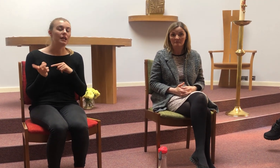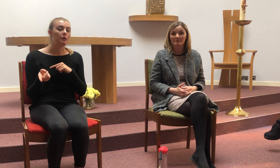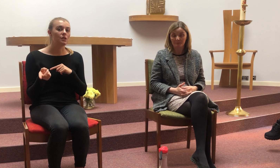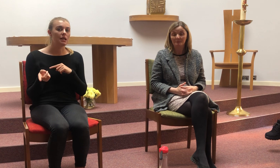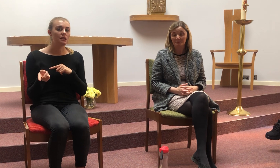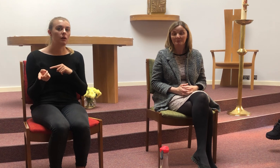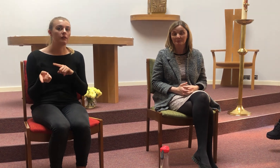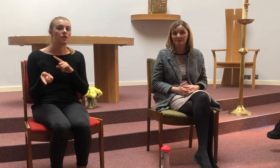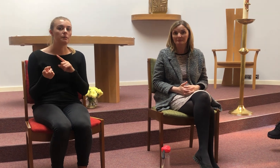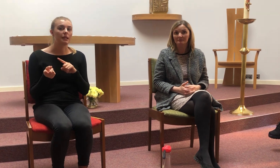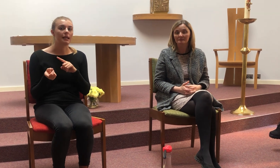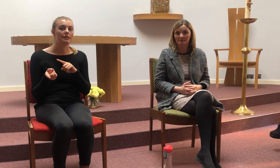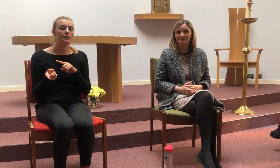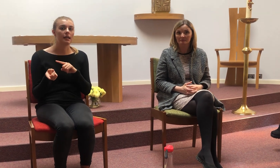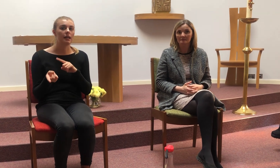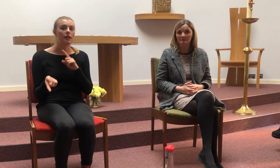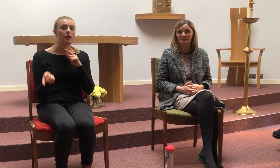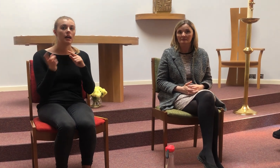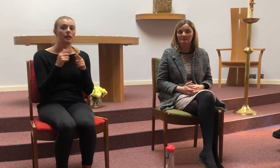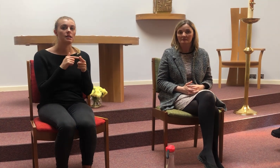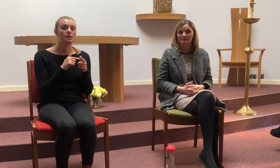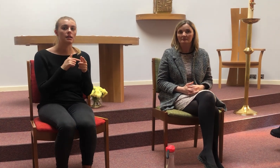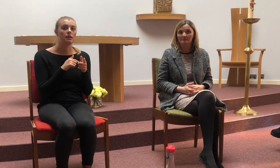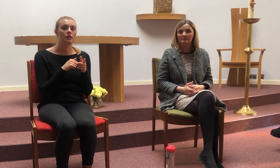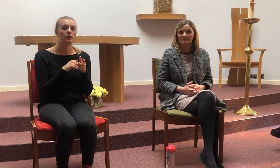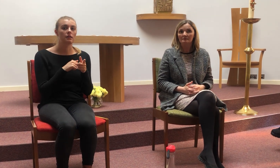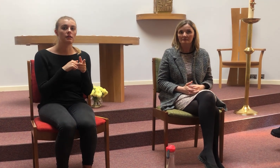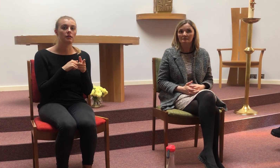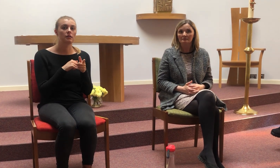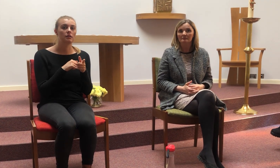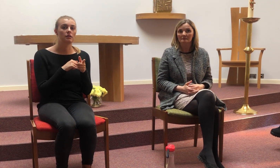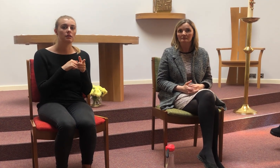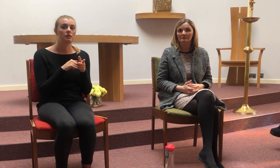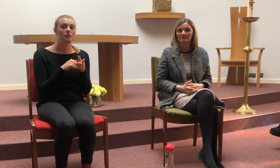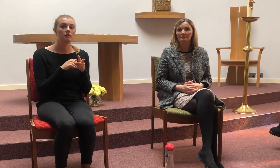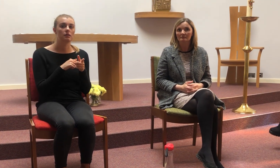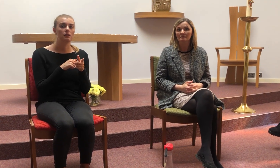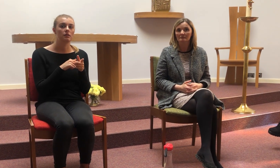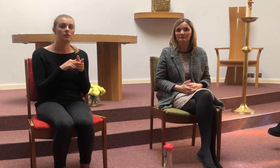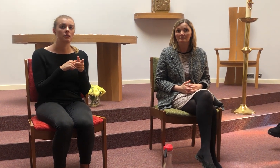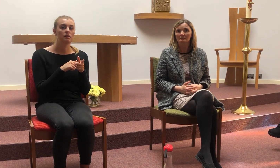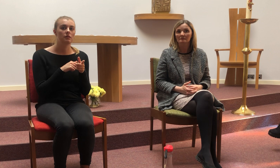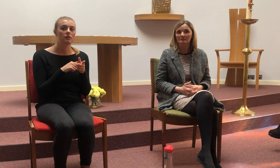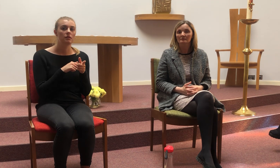so if the hearing person has the qualification but they can't sign then, and